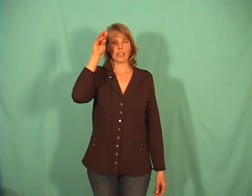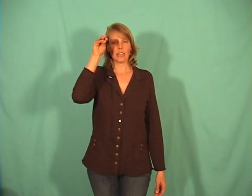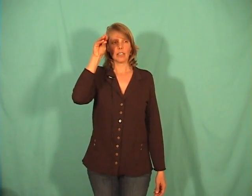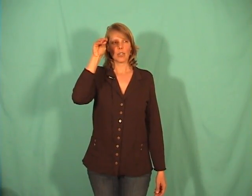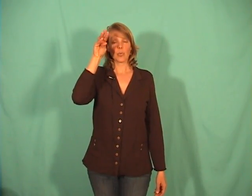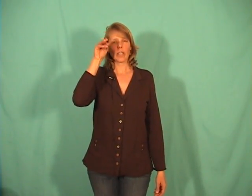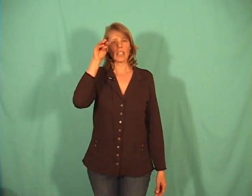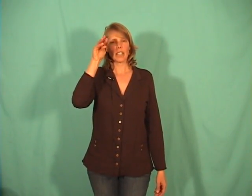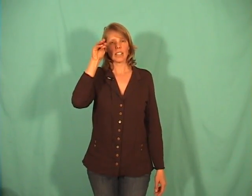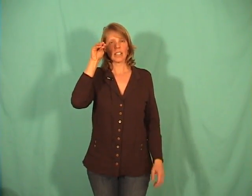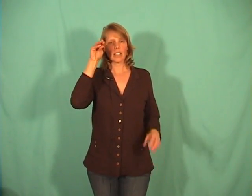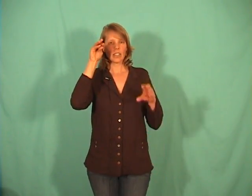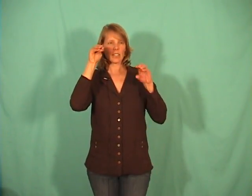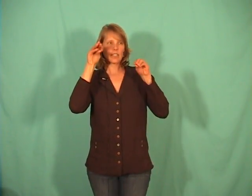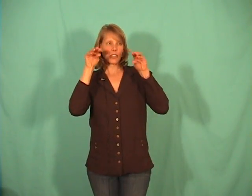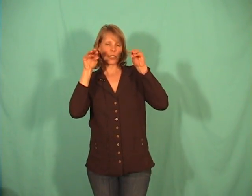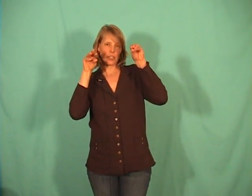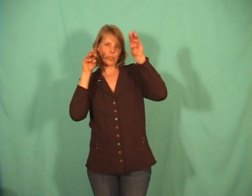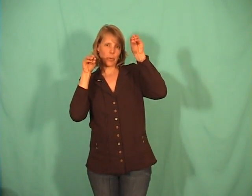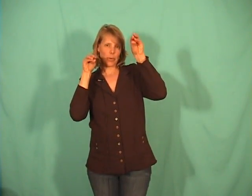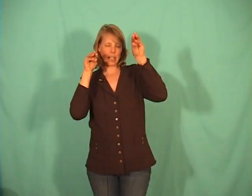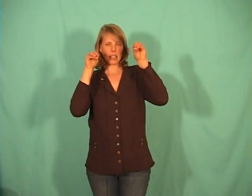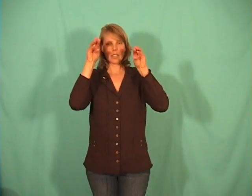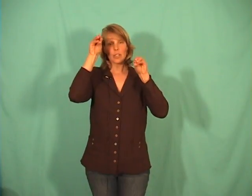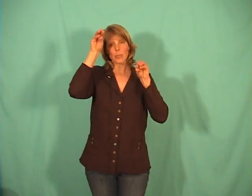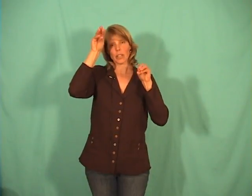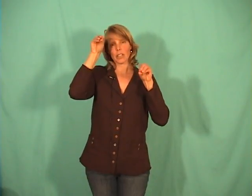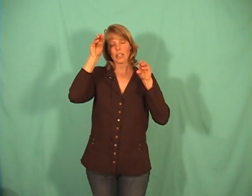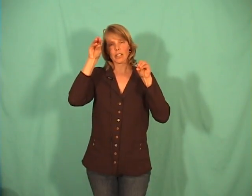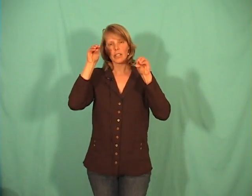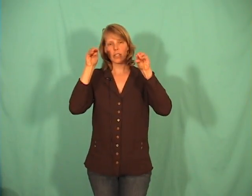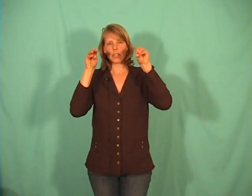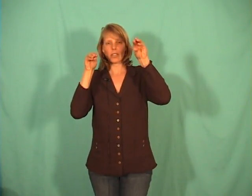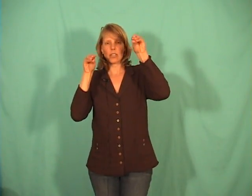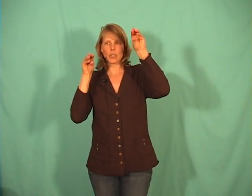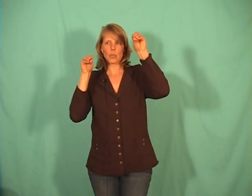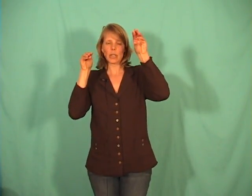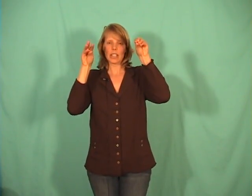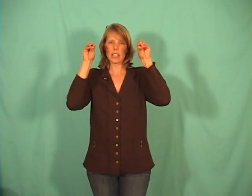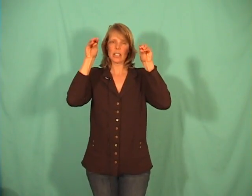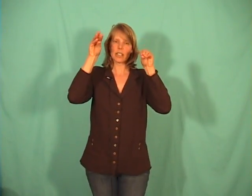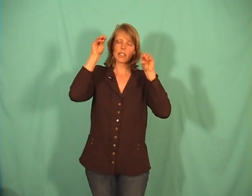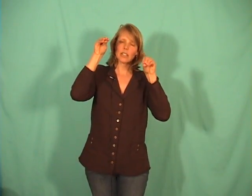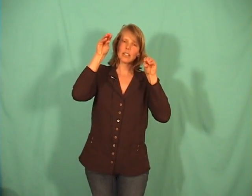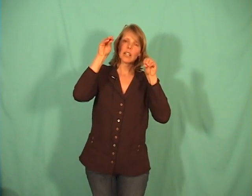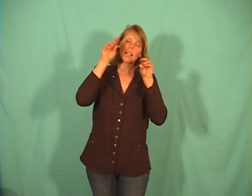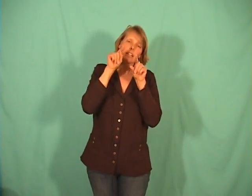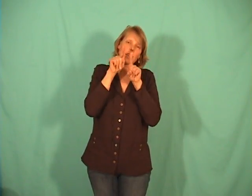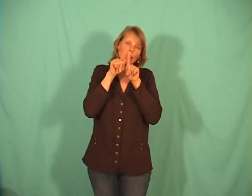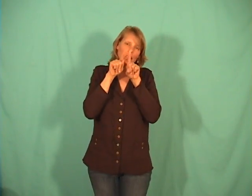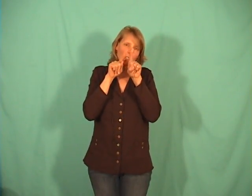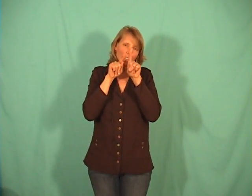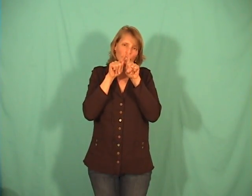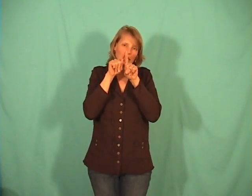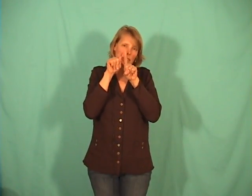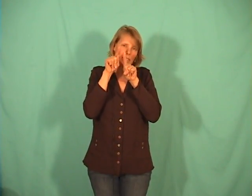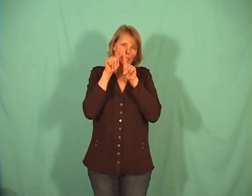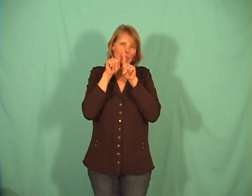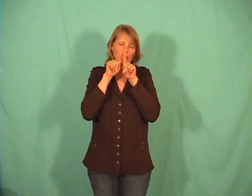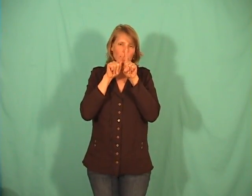Twinkle, twinkle, and you could use both hands. Twinkle, twinkle, little little star. It's